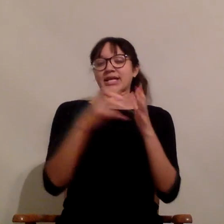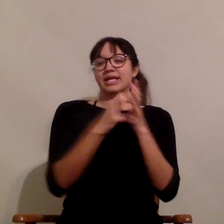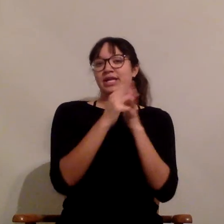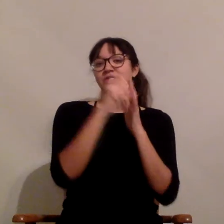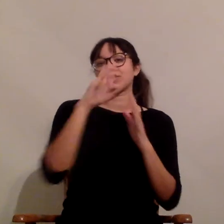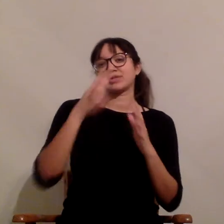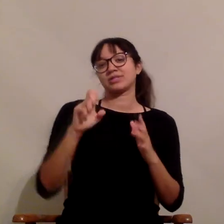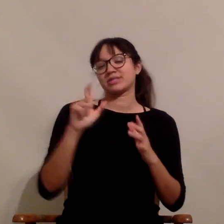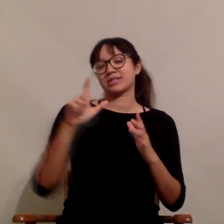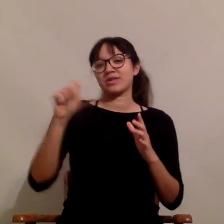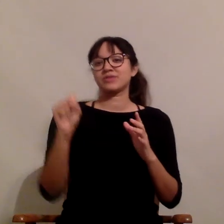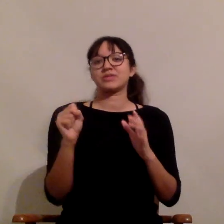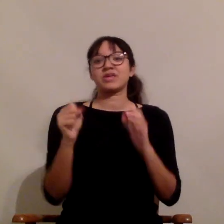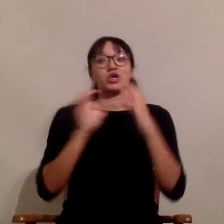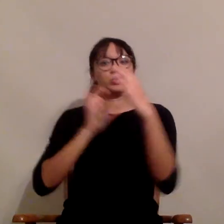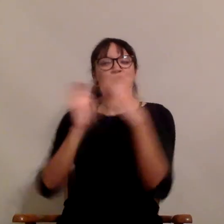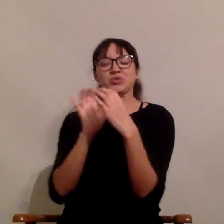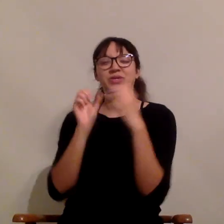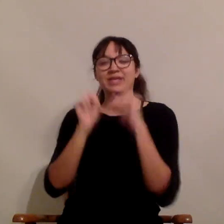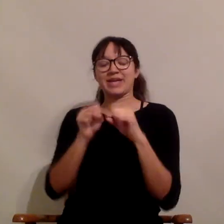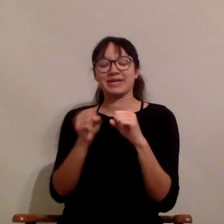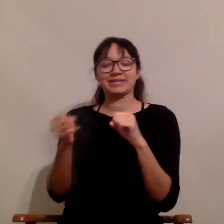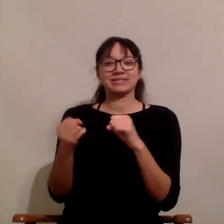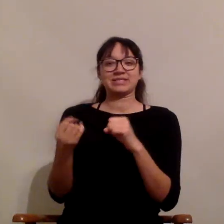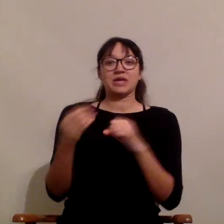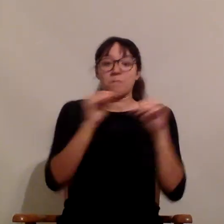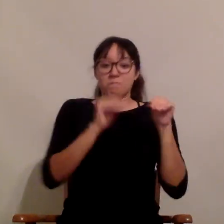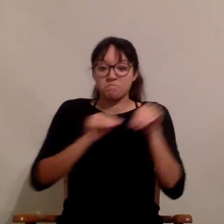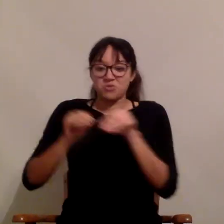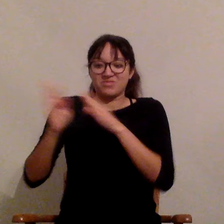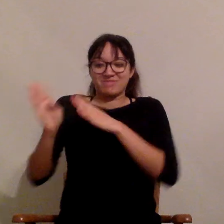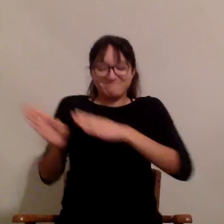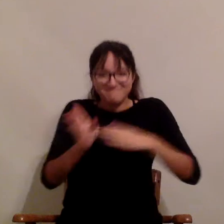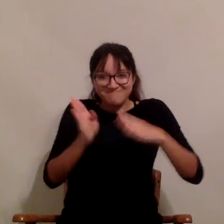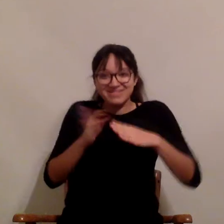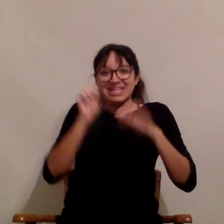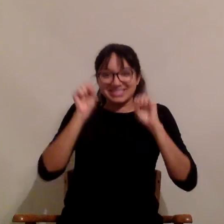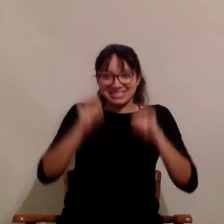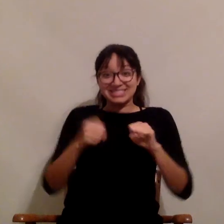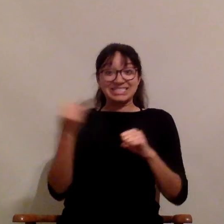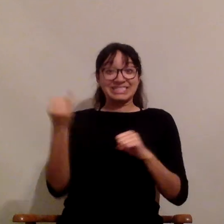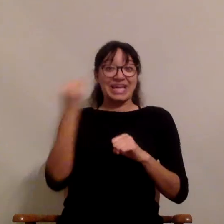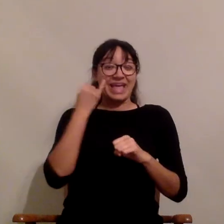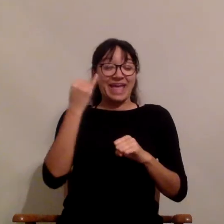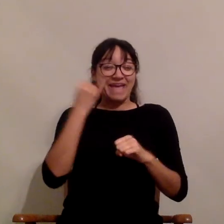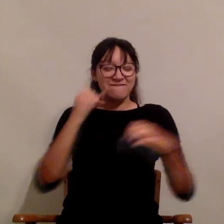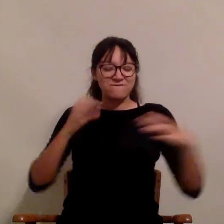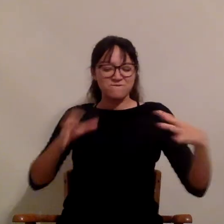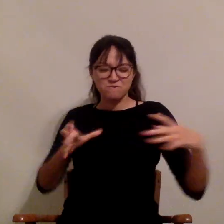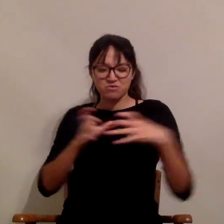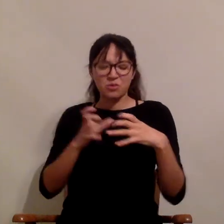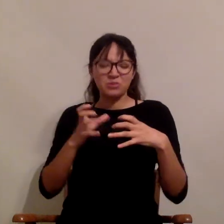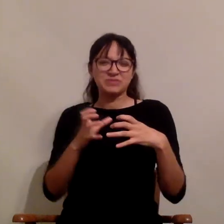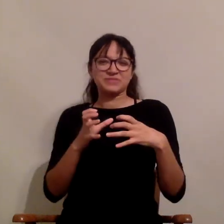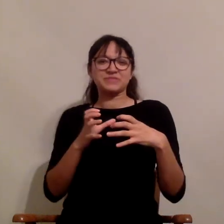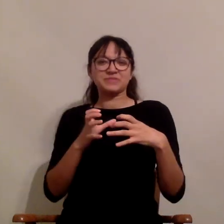movement based on how closely packed they are in the tumor microenvironment. I became obsessed